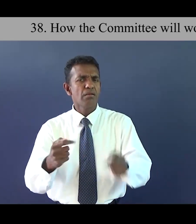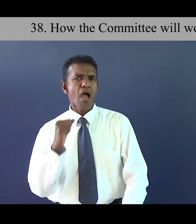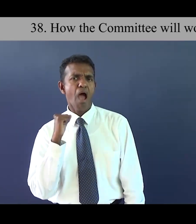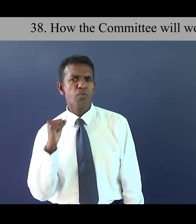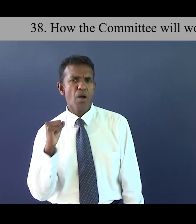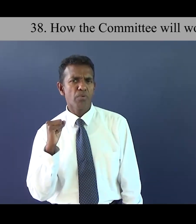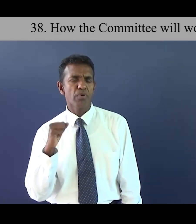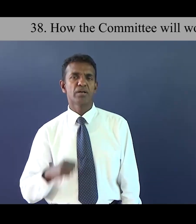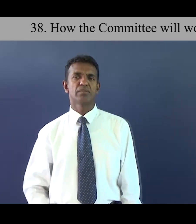this work happen.